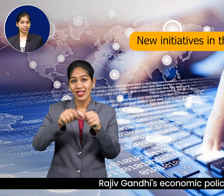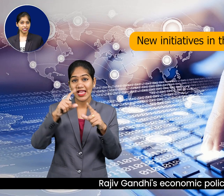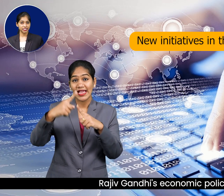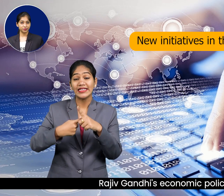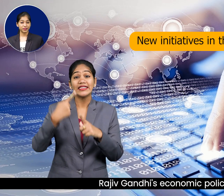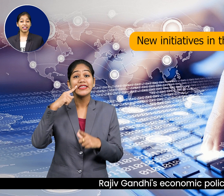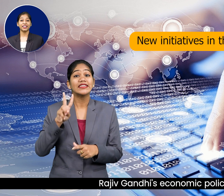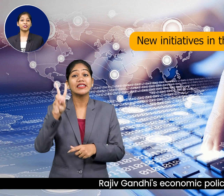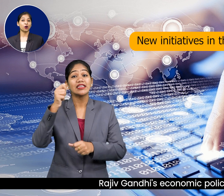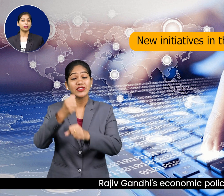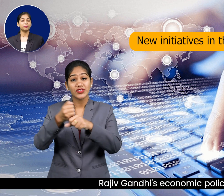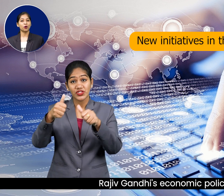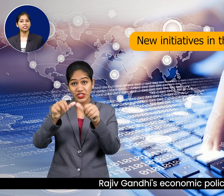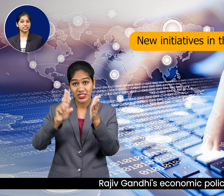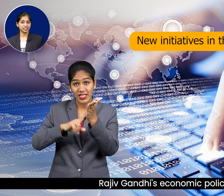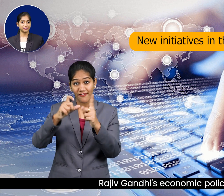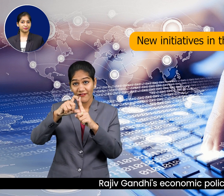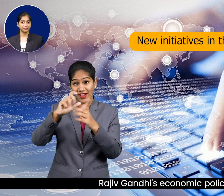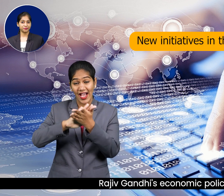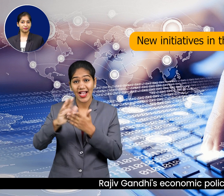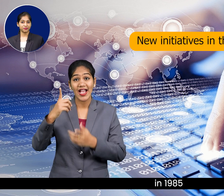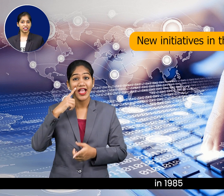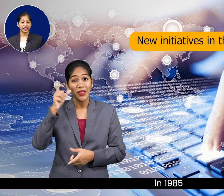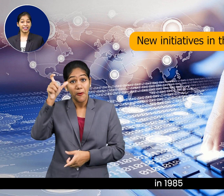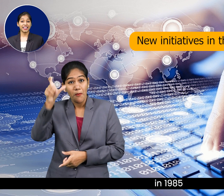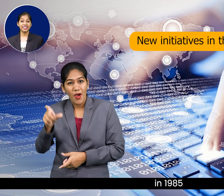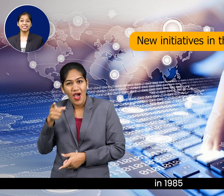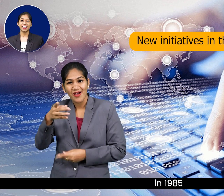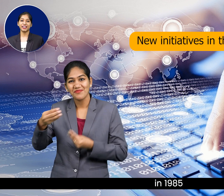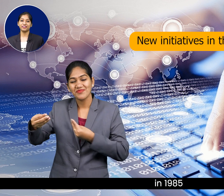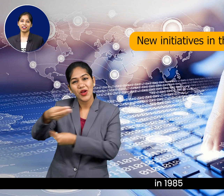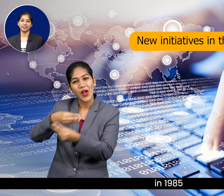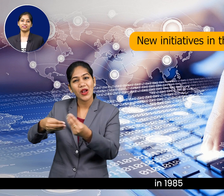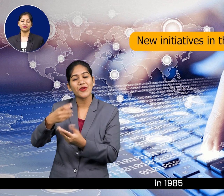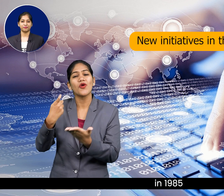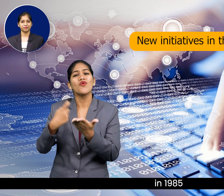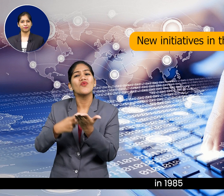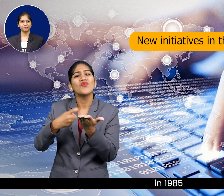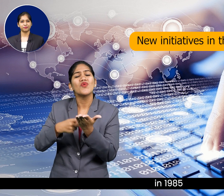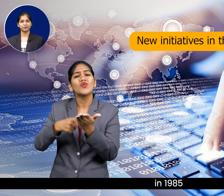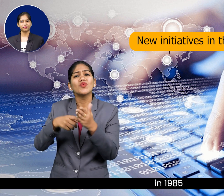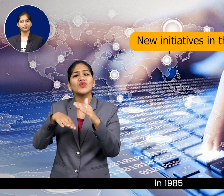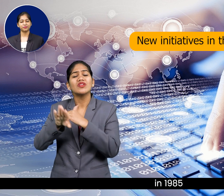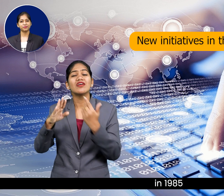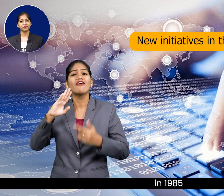Rajiv Gandhi's economic policies in 1985